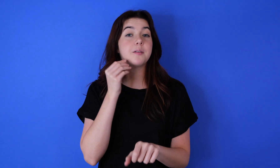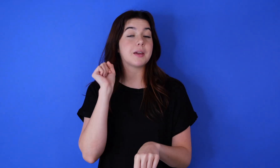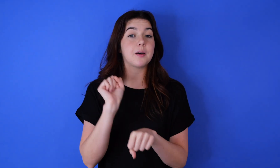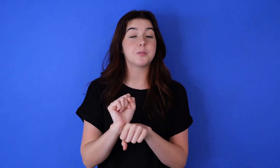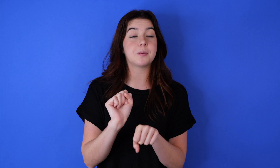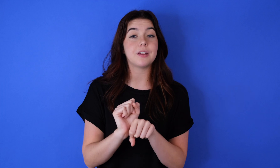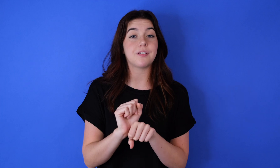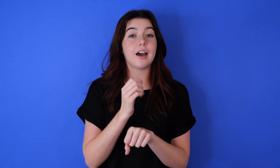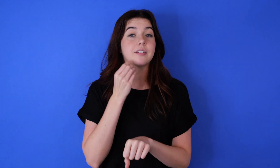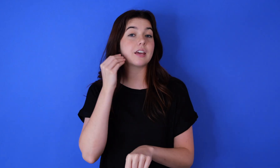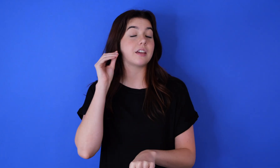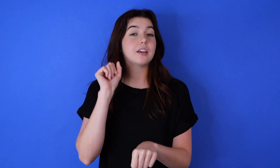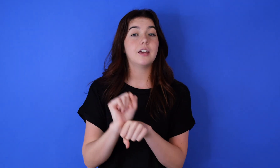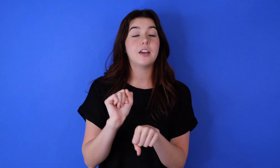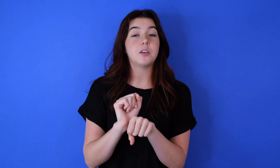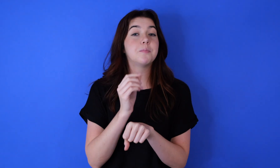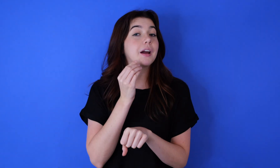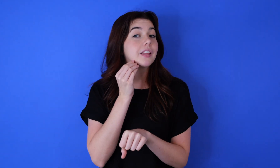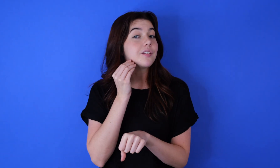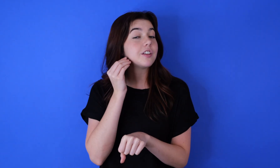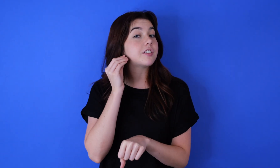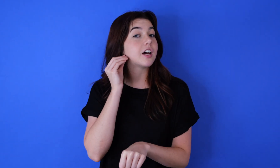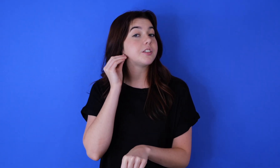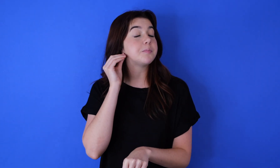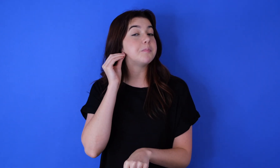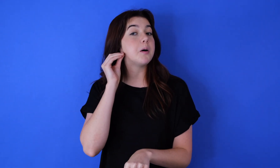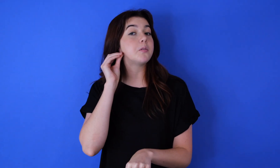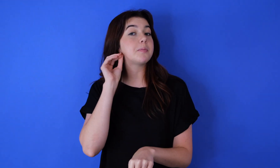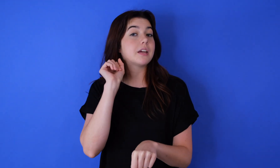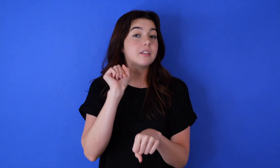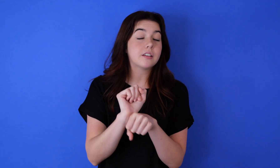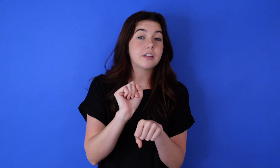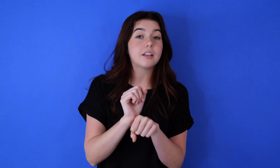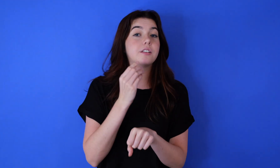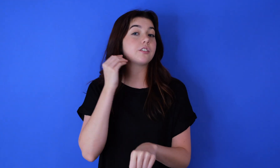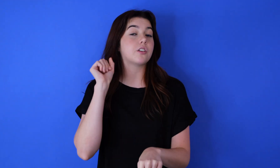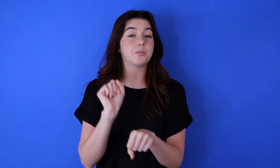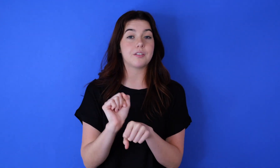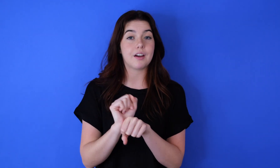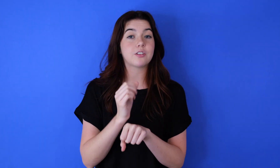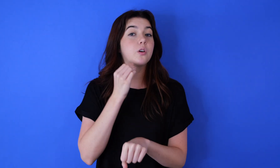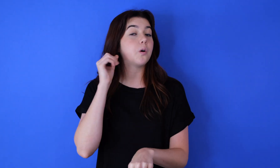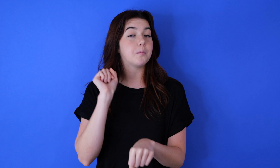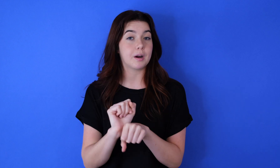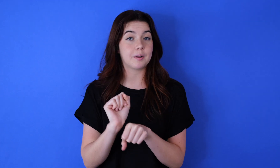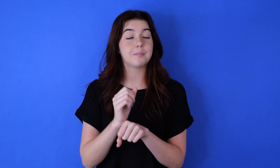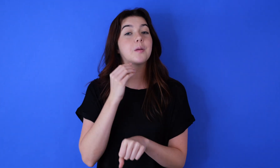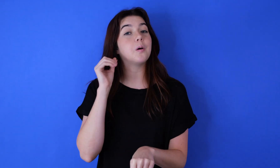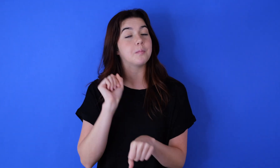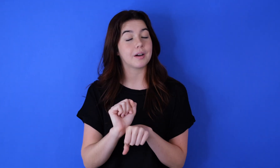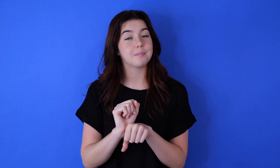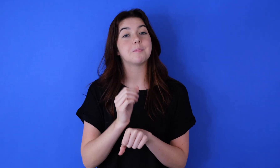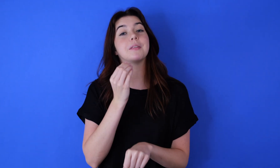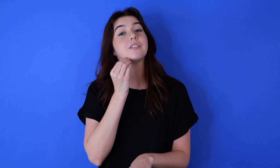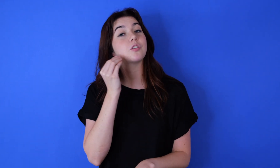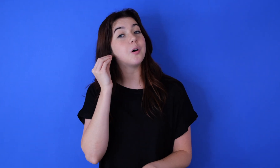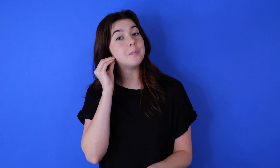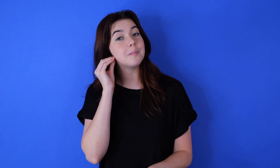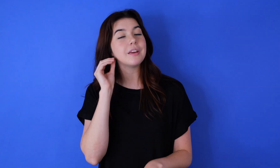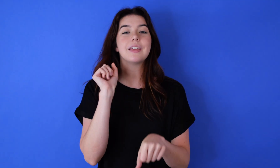becomes pretty fast, like you barely even touch both places and it just goes really fast. Homework, homework. But this is home, this